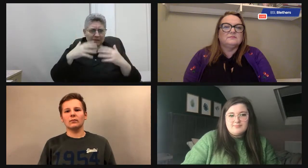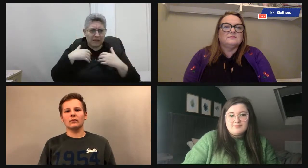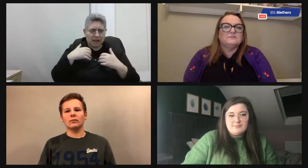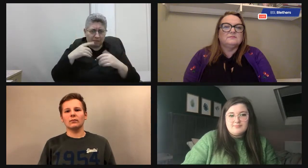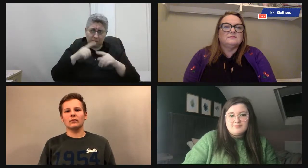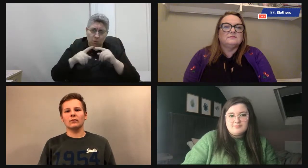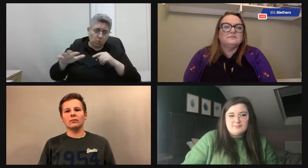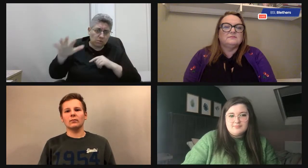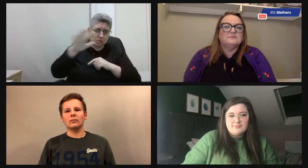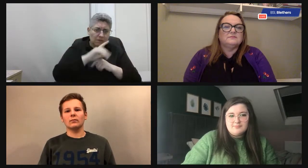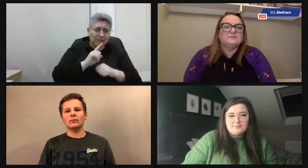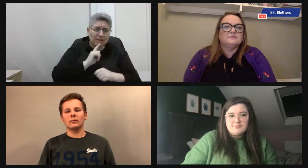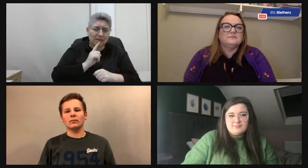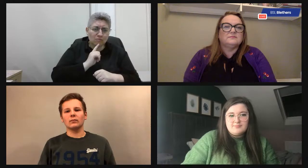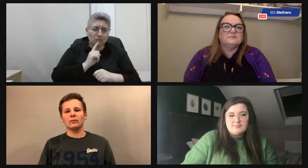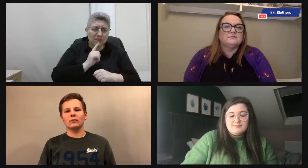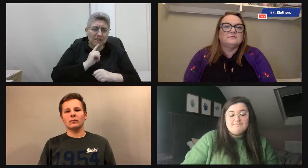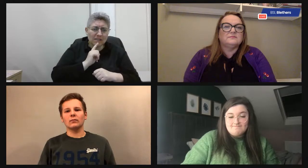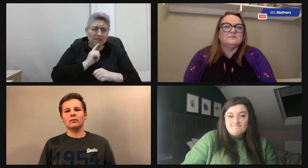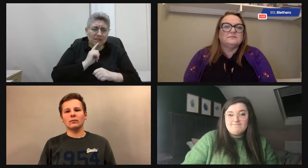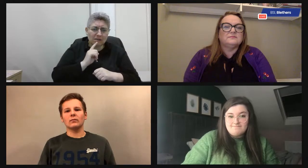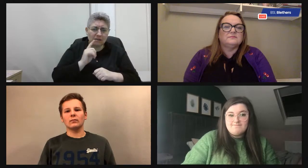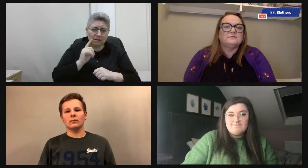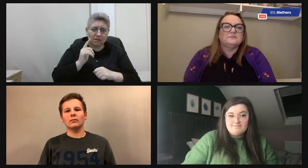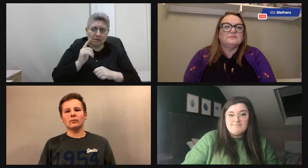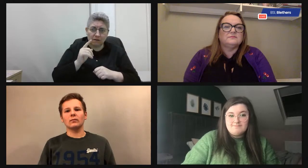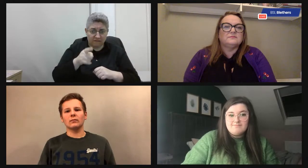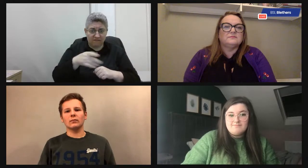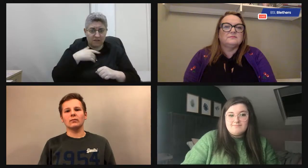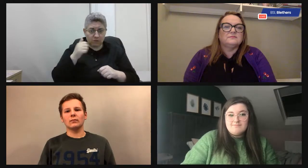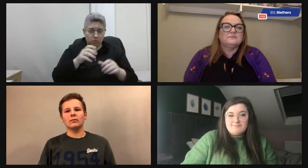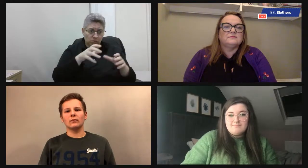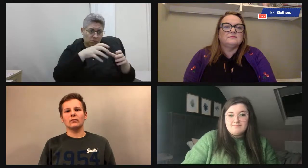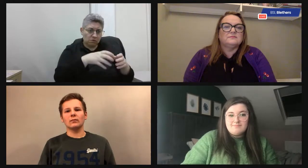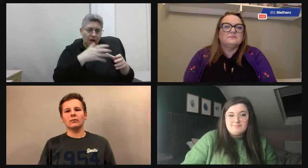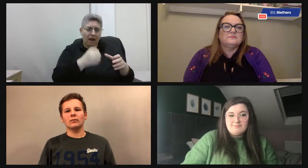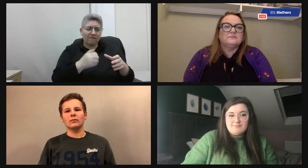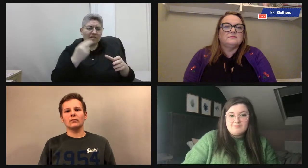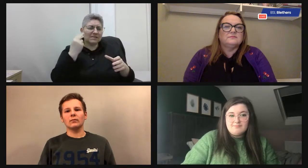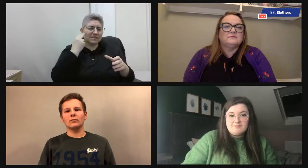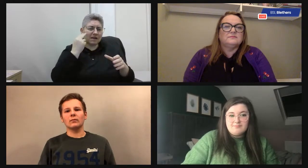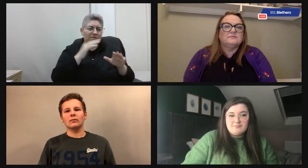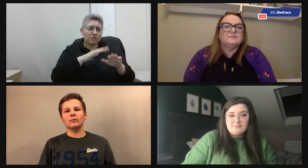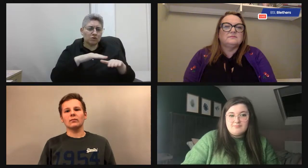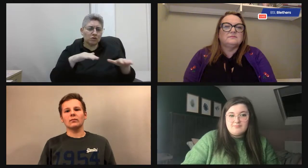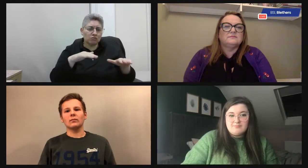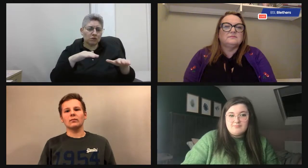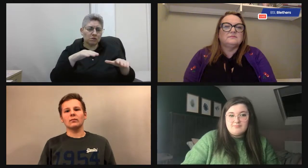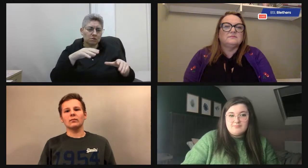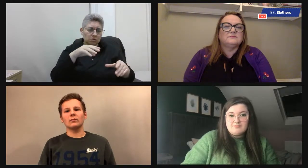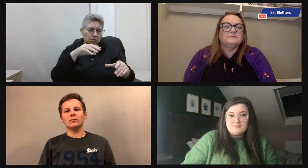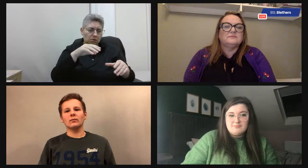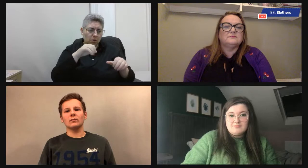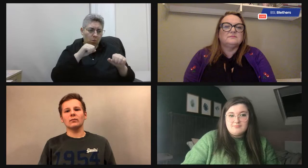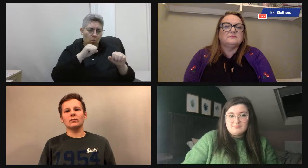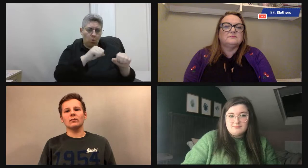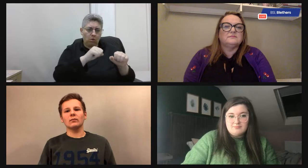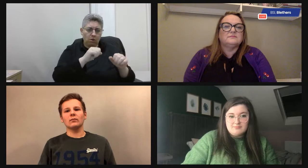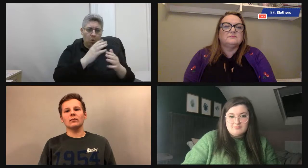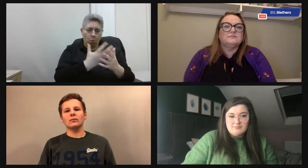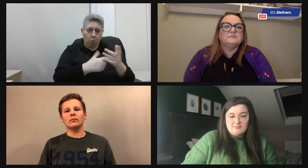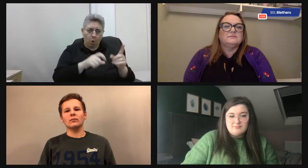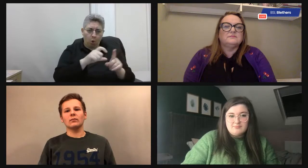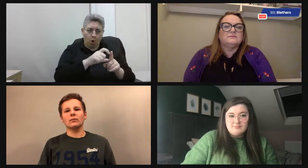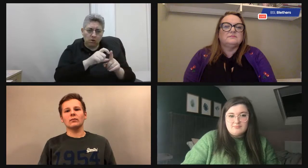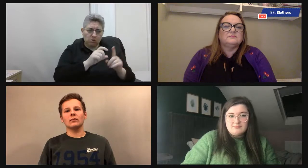giving treatment to deaf people with mental health issues, but they're more familiar, more used to giving that treatment to hearing people.